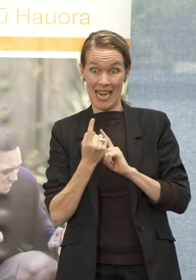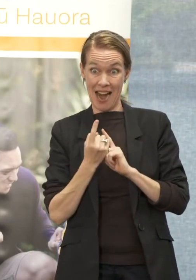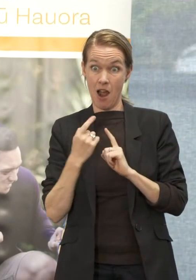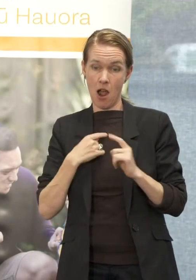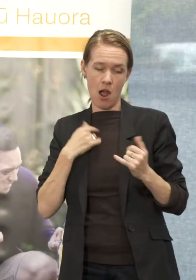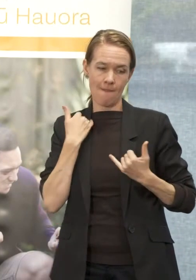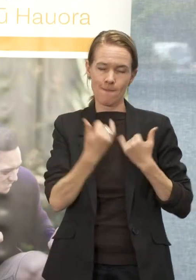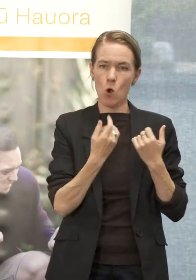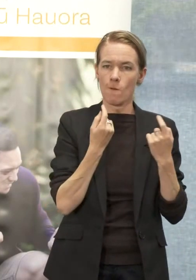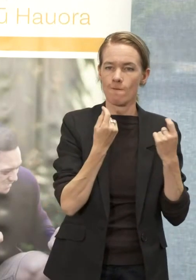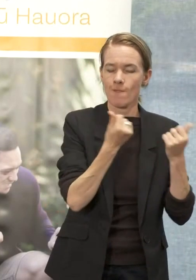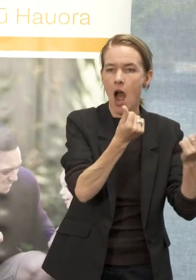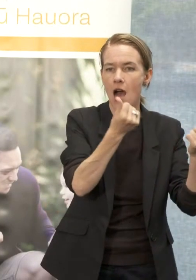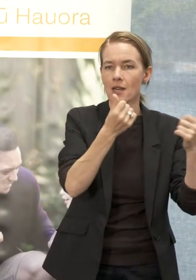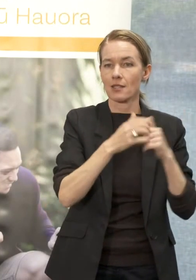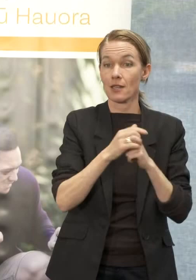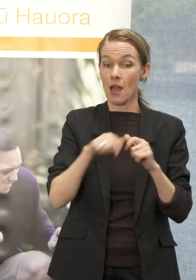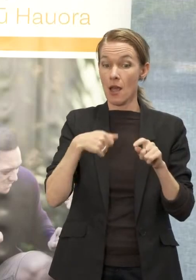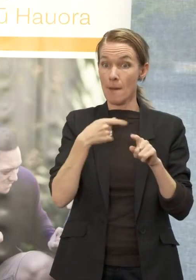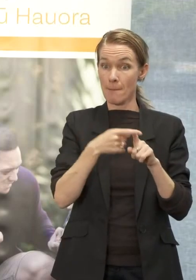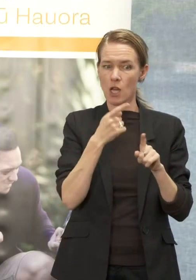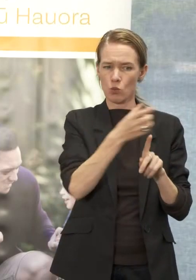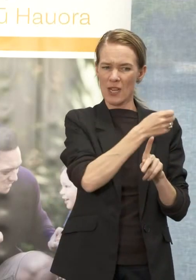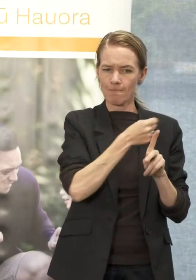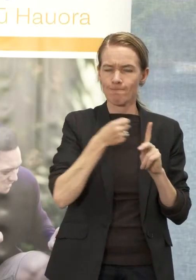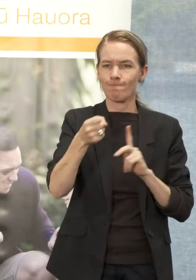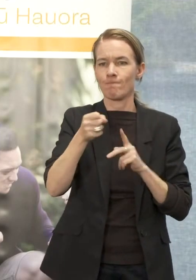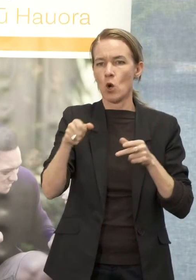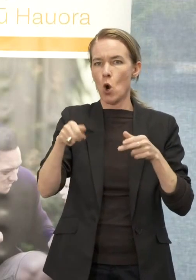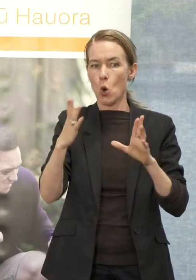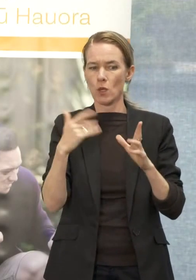isolation procedures happening. Our response